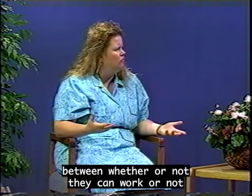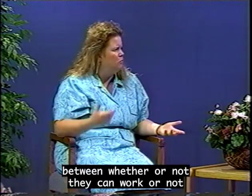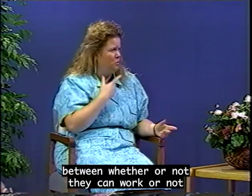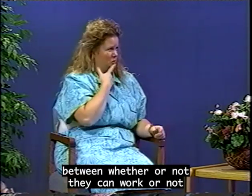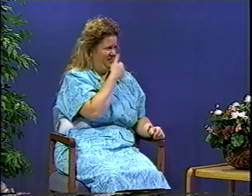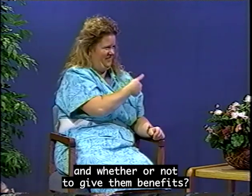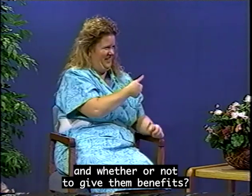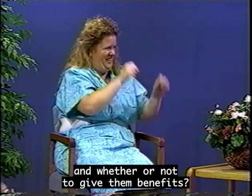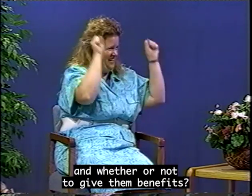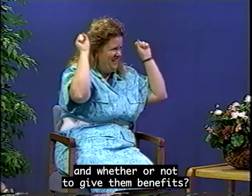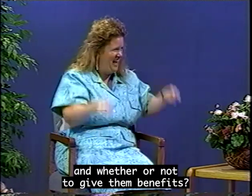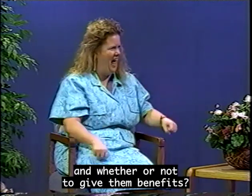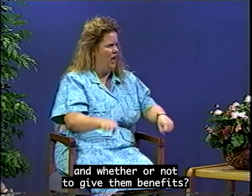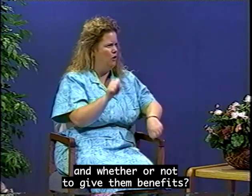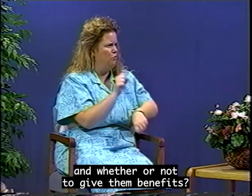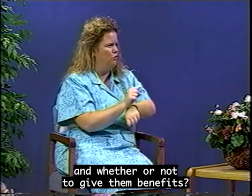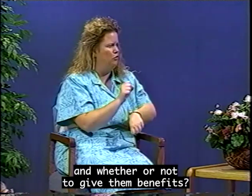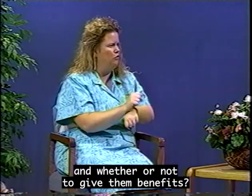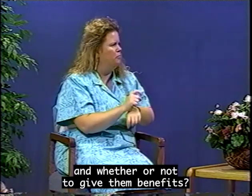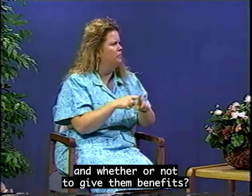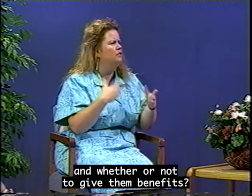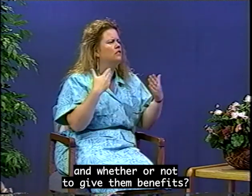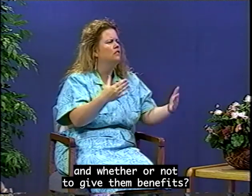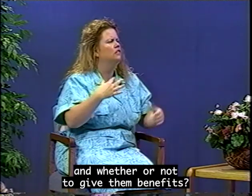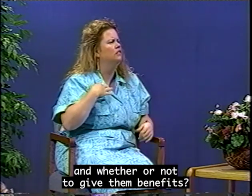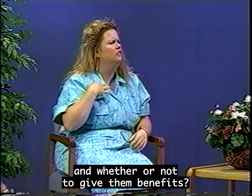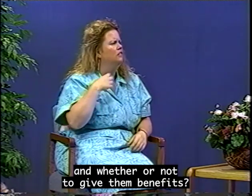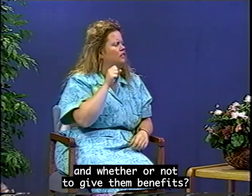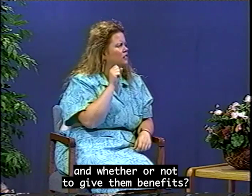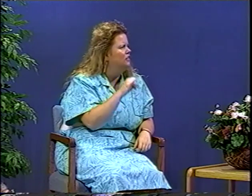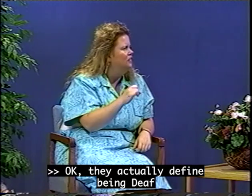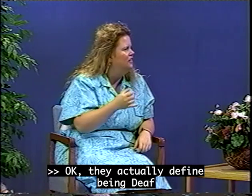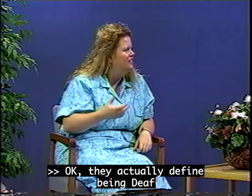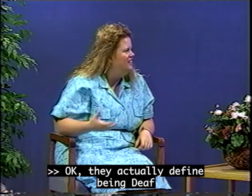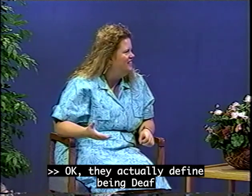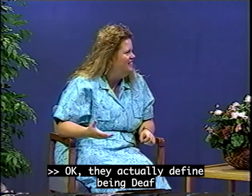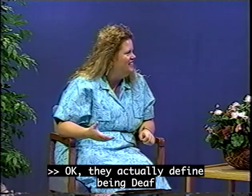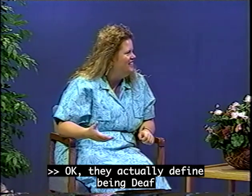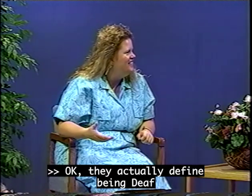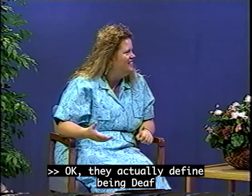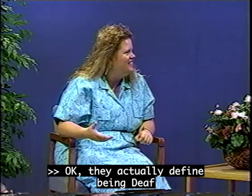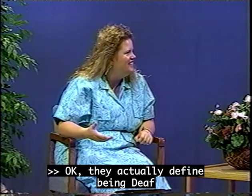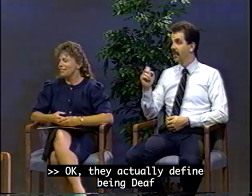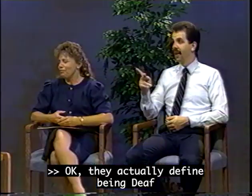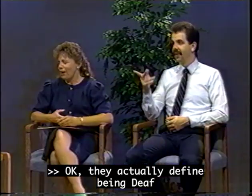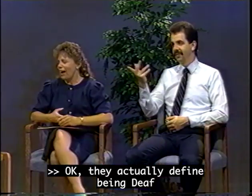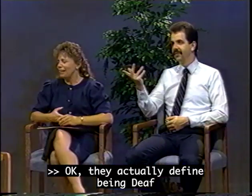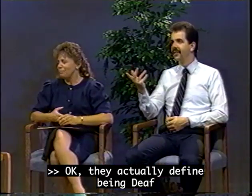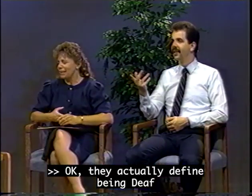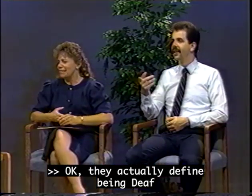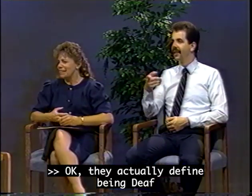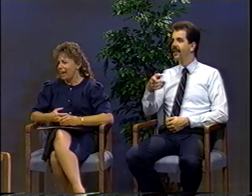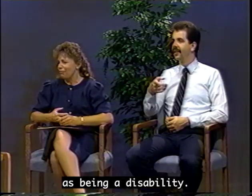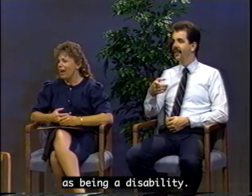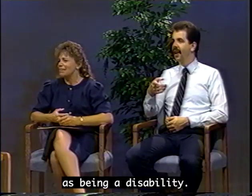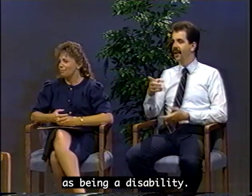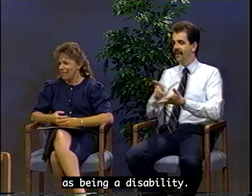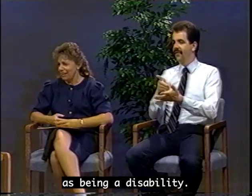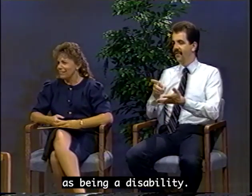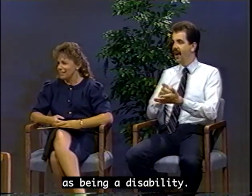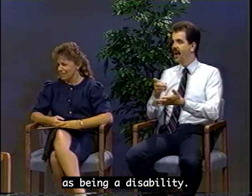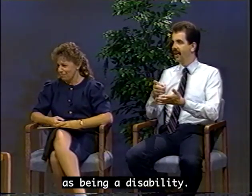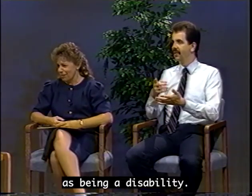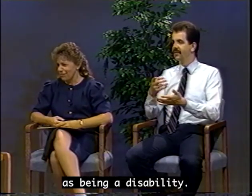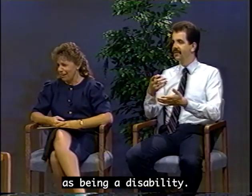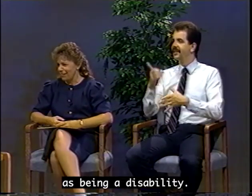whether or not they can work or not, and whether or not to give them benefits? Okay, they actually define being deaf as